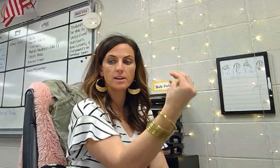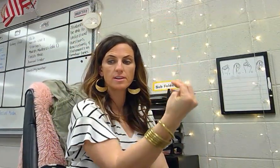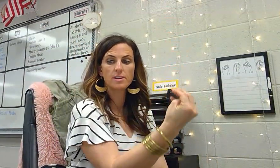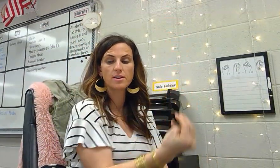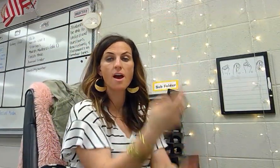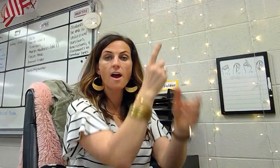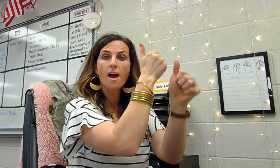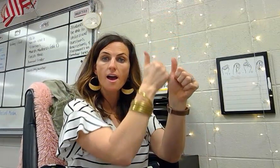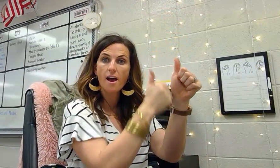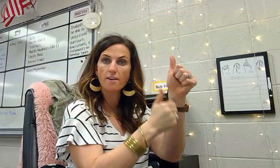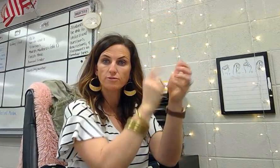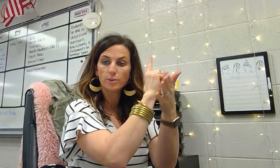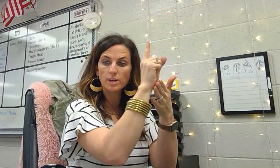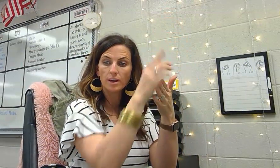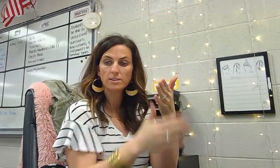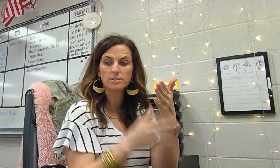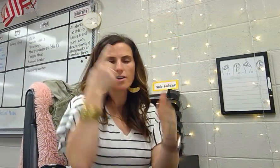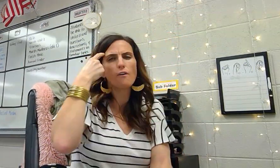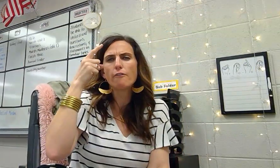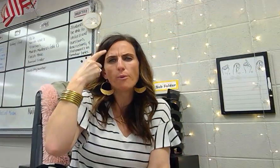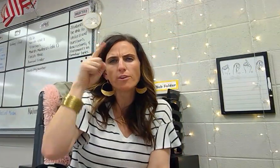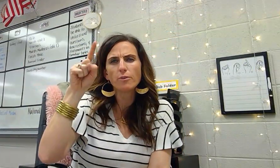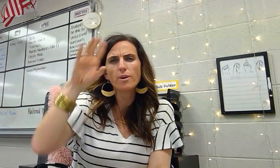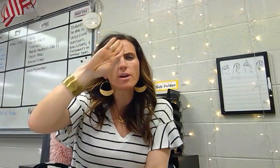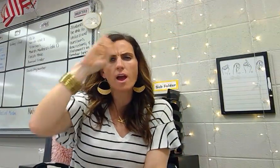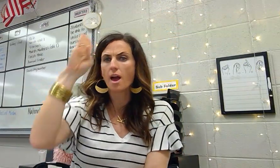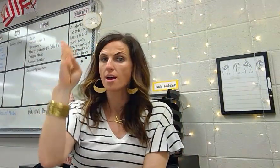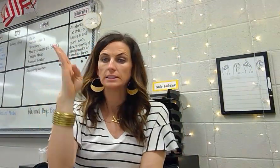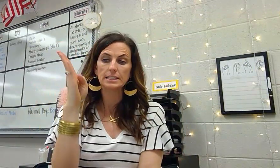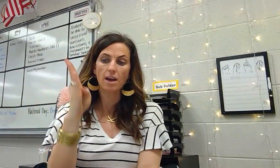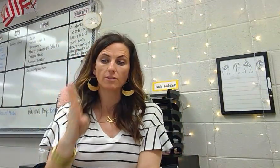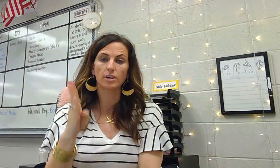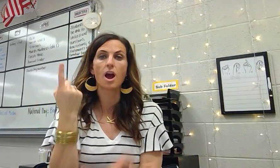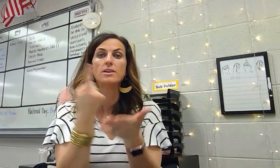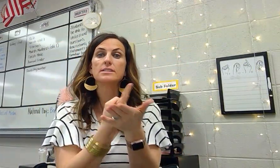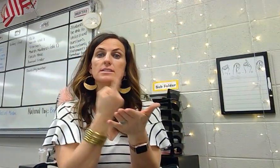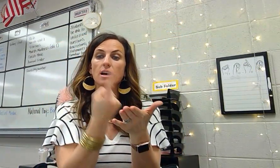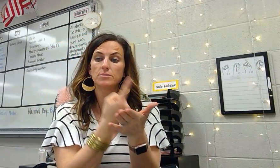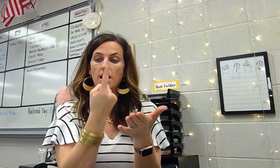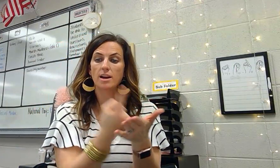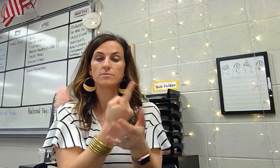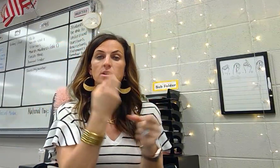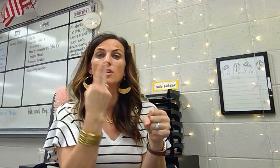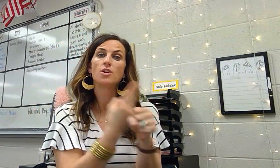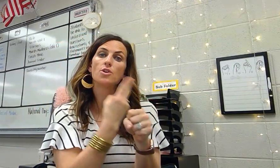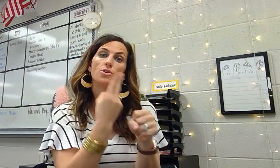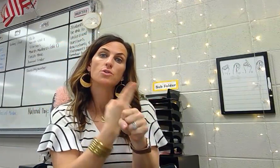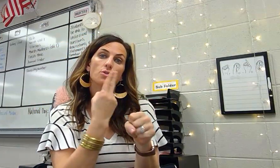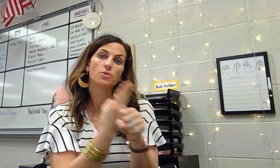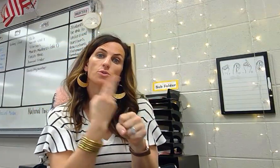Monday, every weekend, 4-4, never, sometimes,